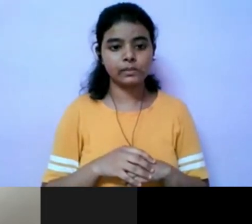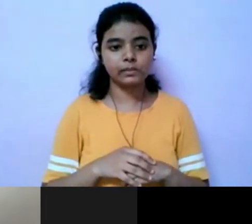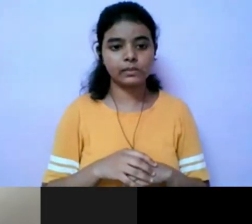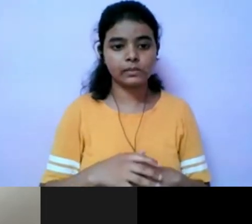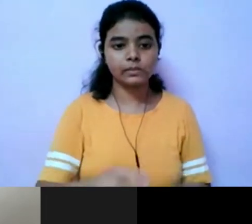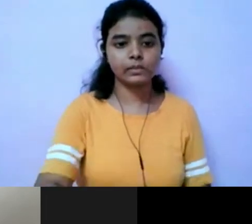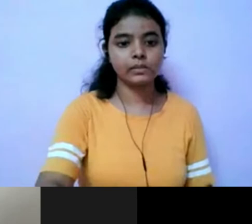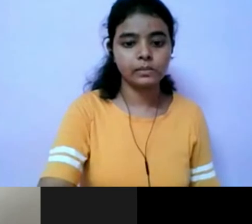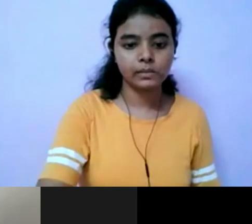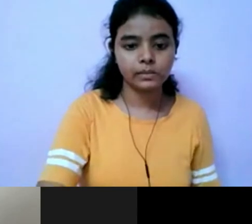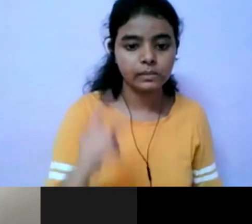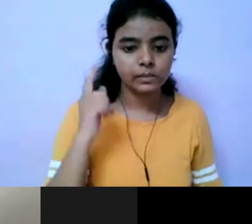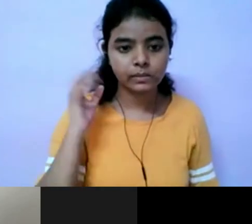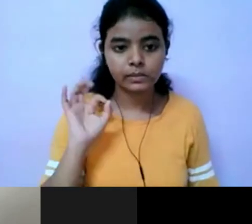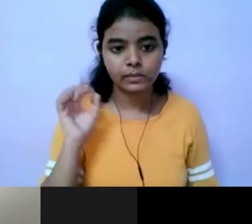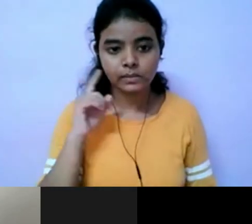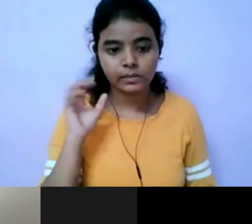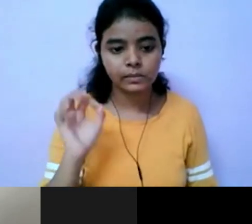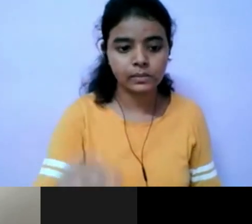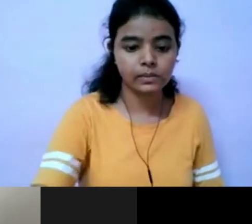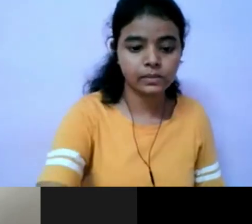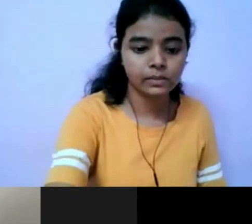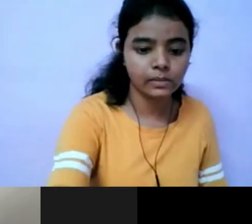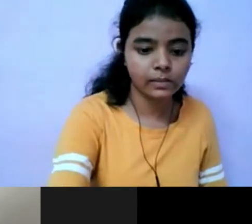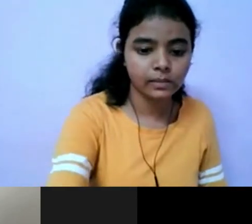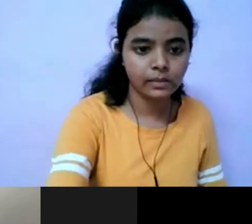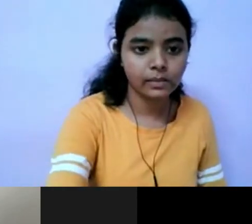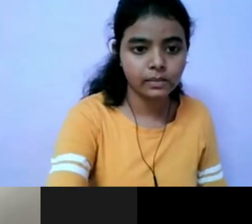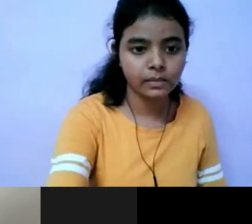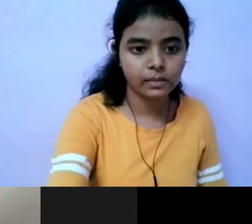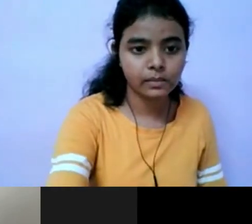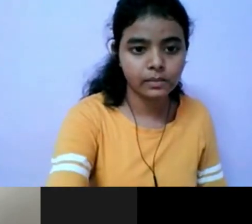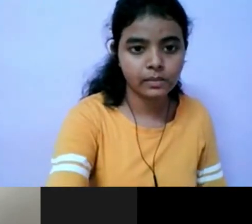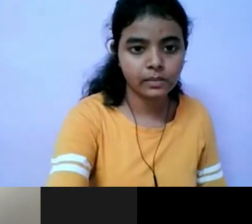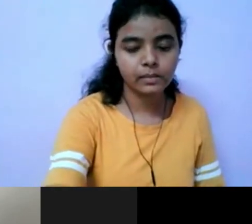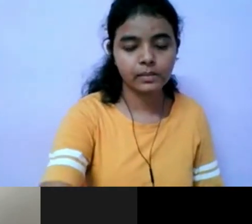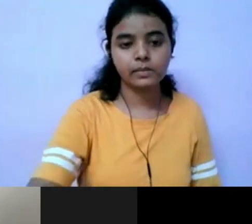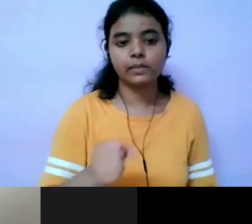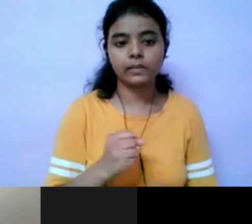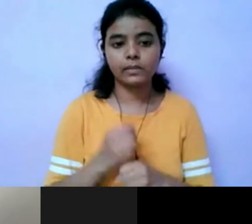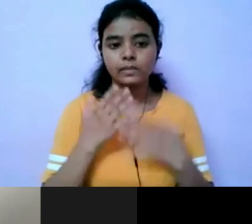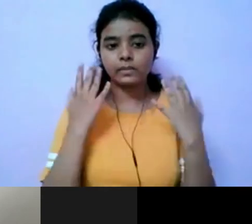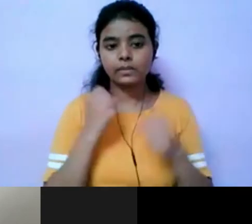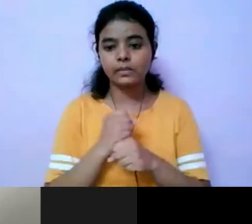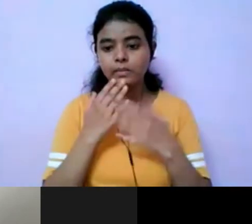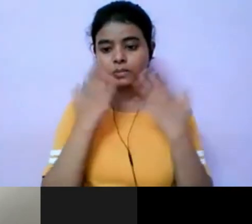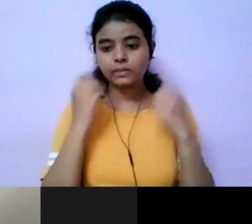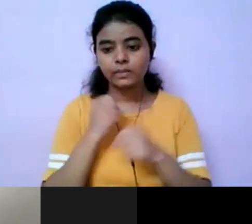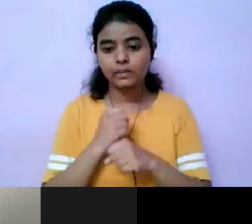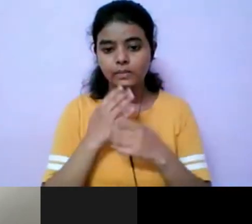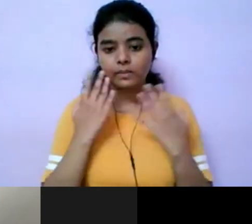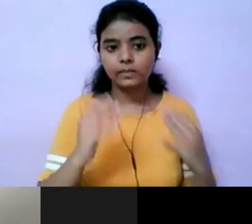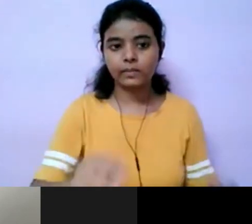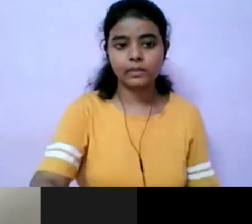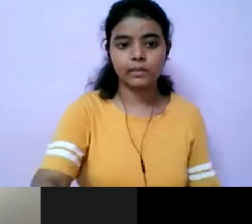learn from, we matter, and there's no rest. If you believe this,